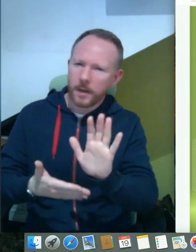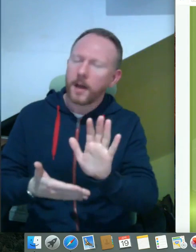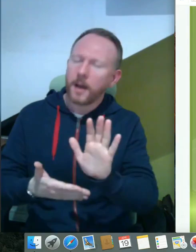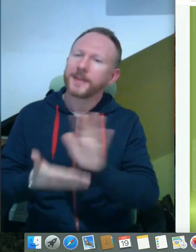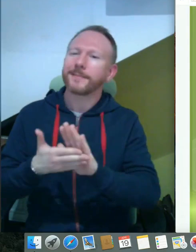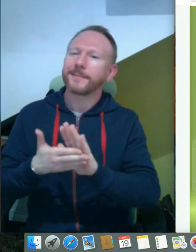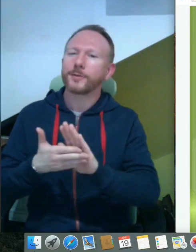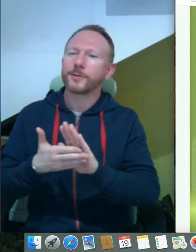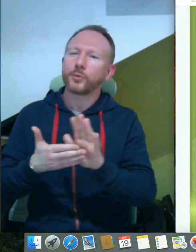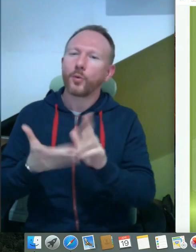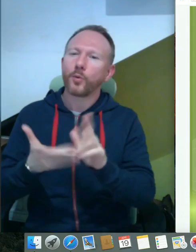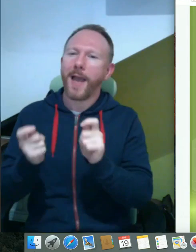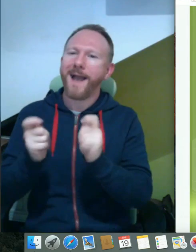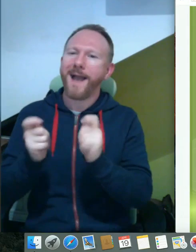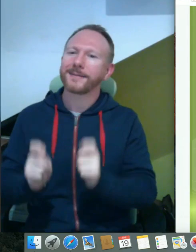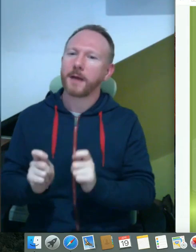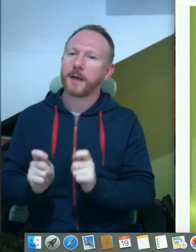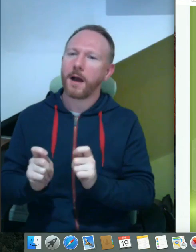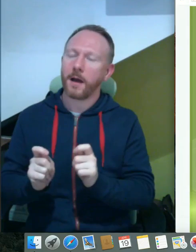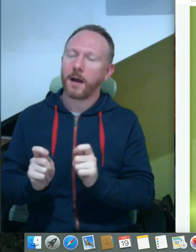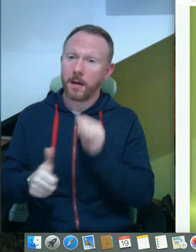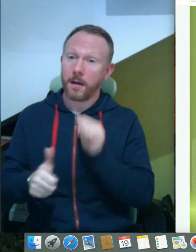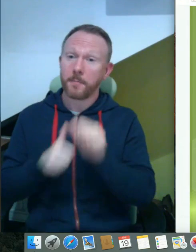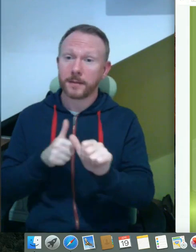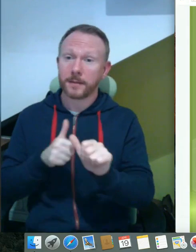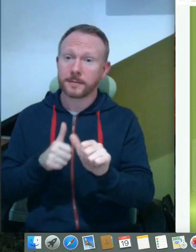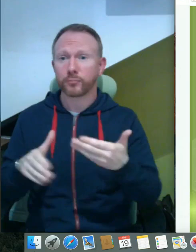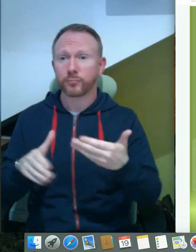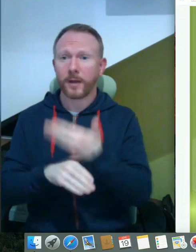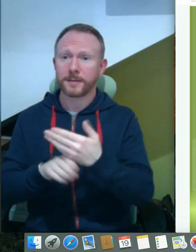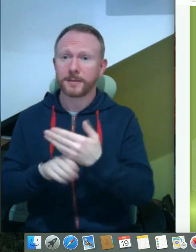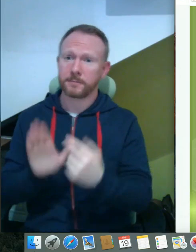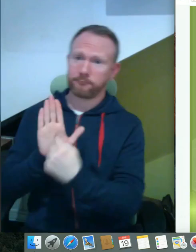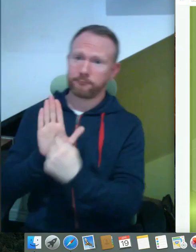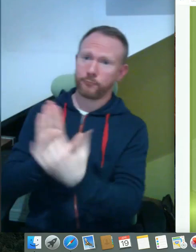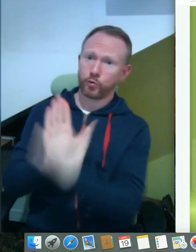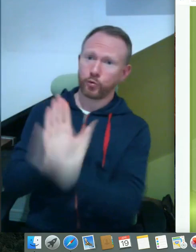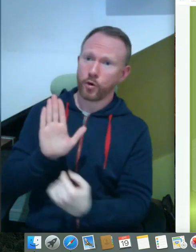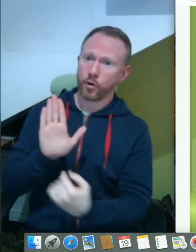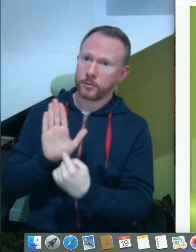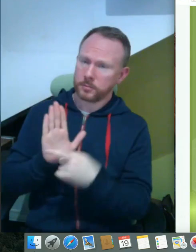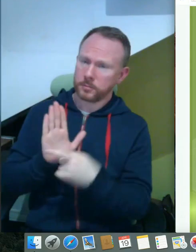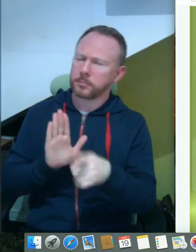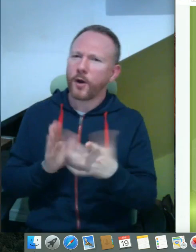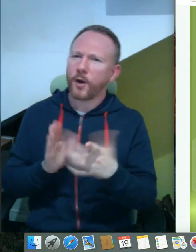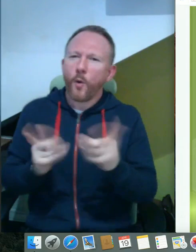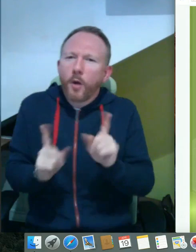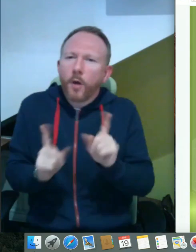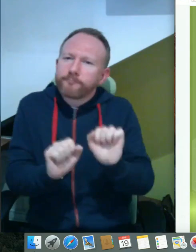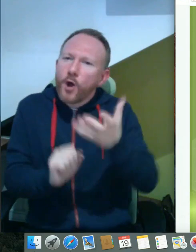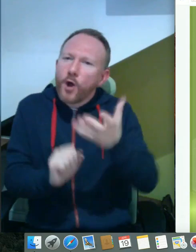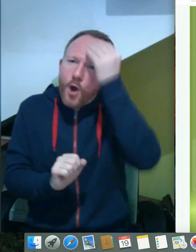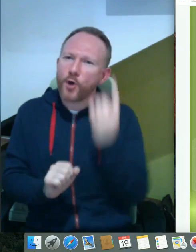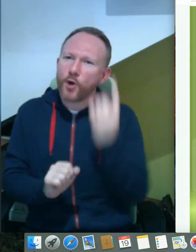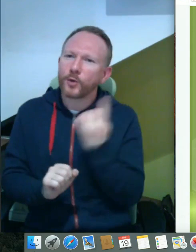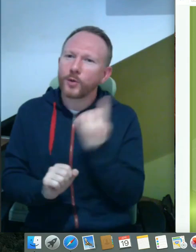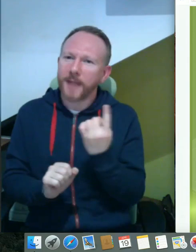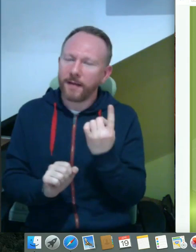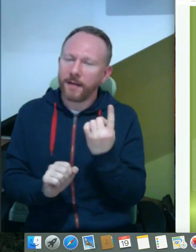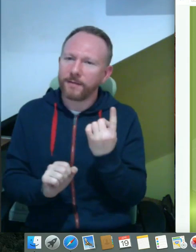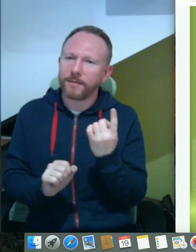what would you say you've learned the most, and how has it changed your interpreting style? And this is a question from me,